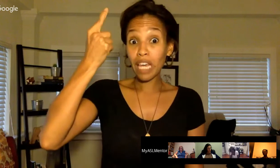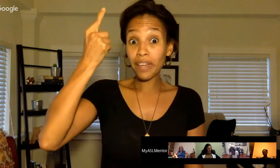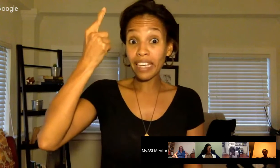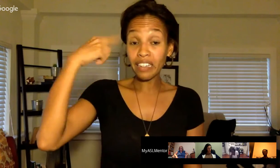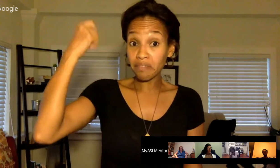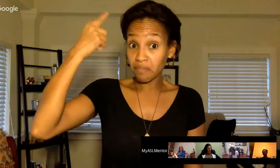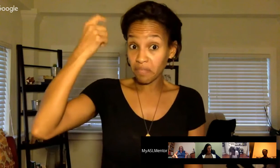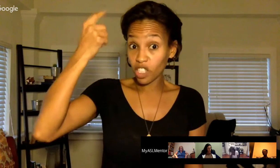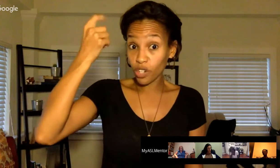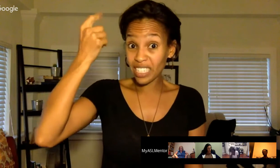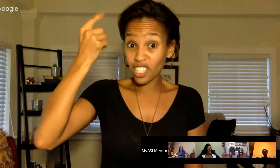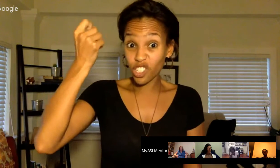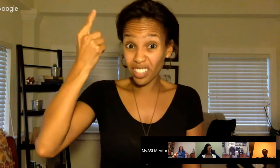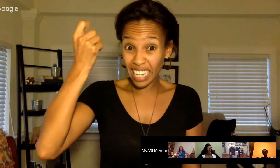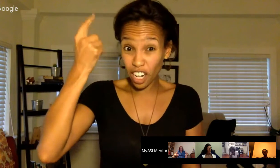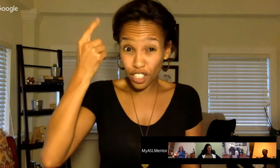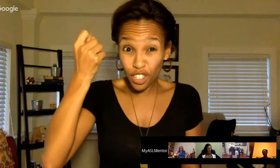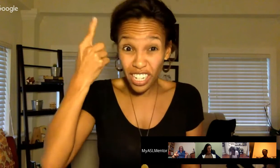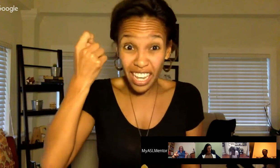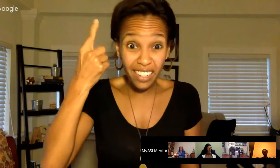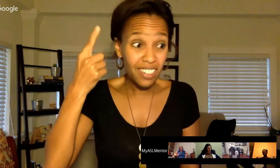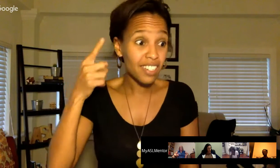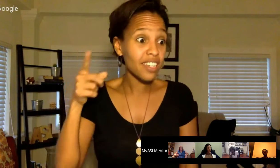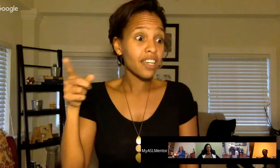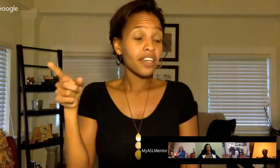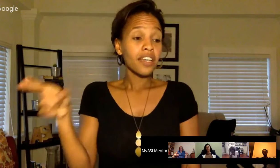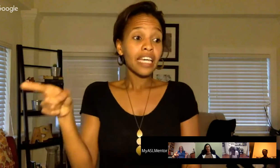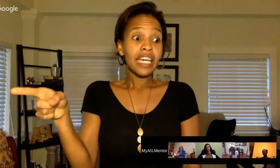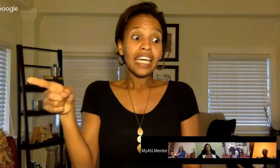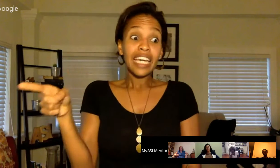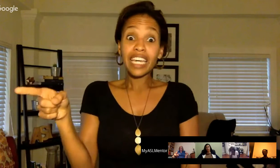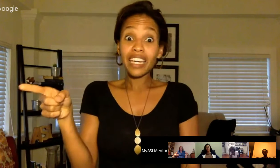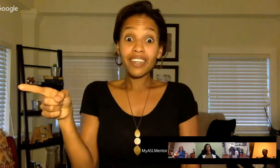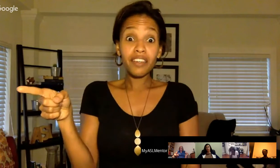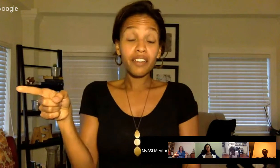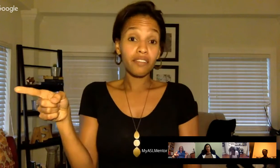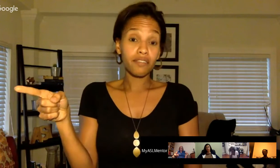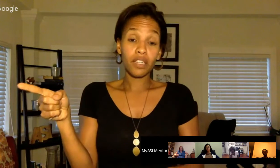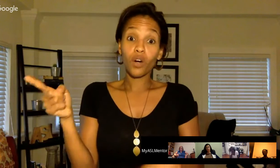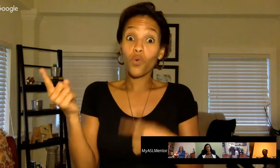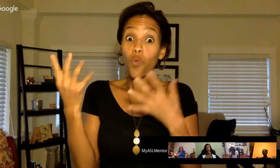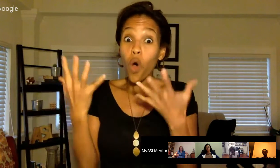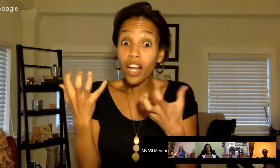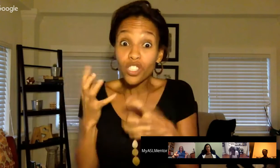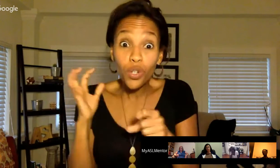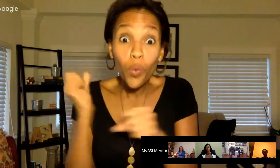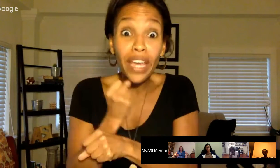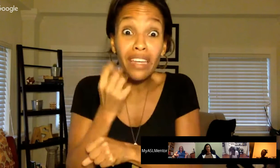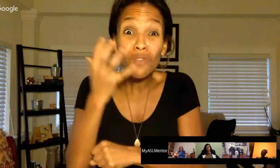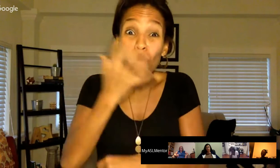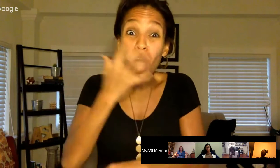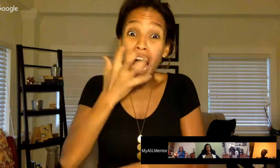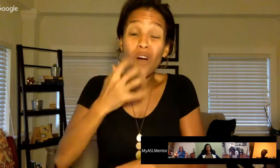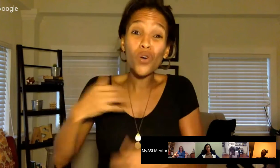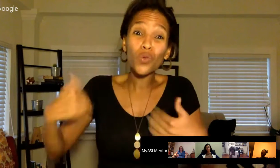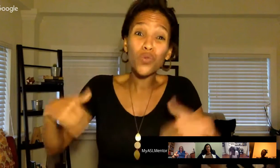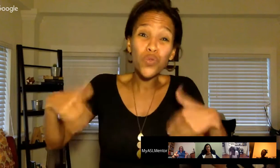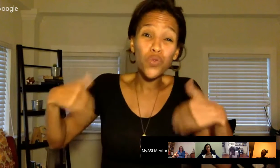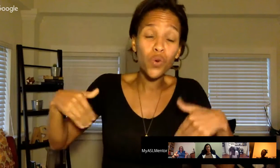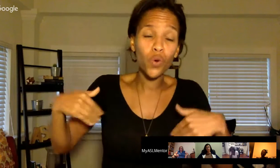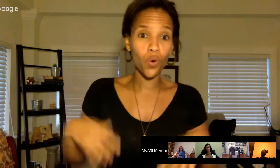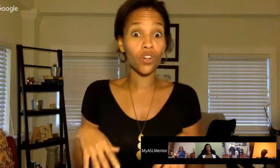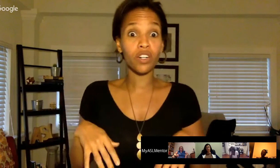So maybe a transition like understand. He wants to win,